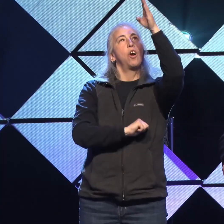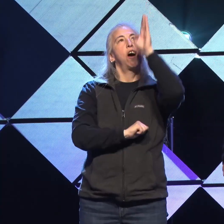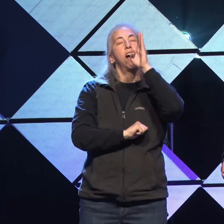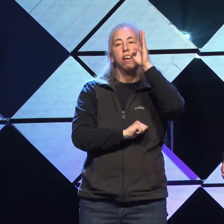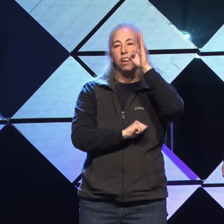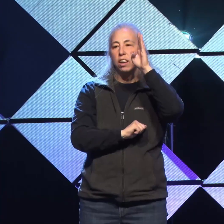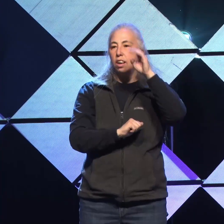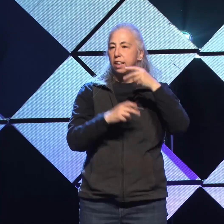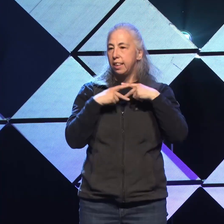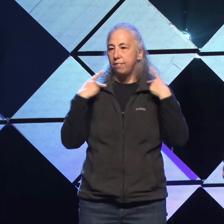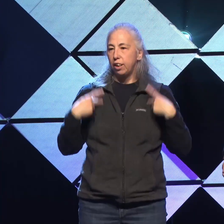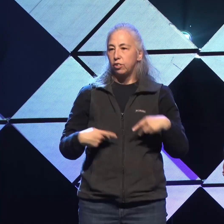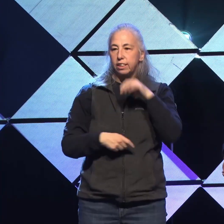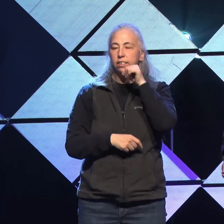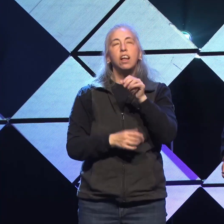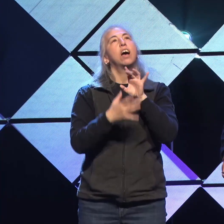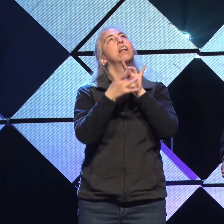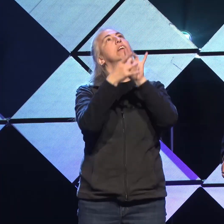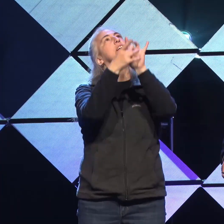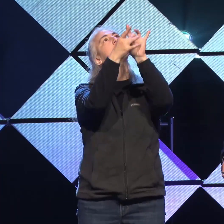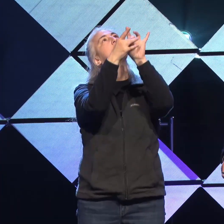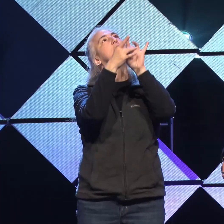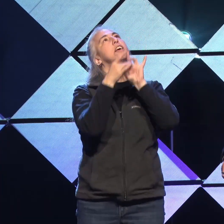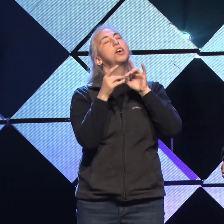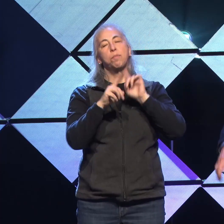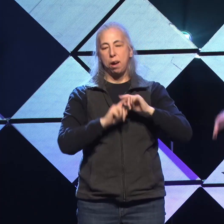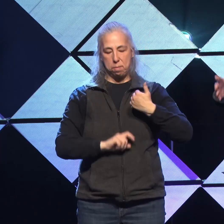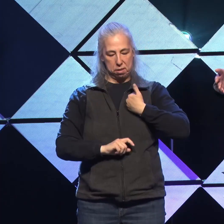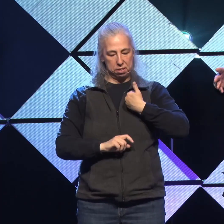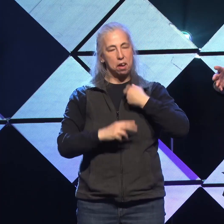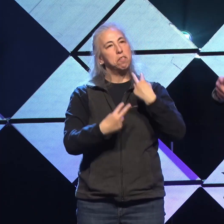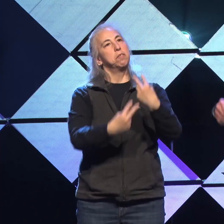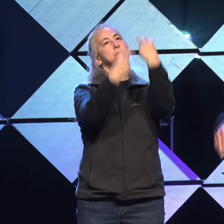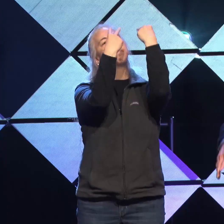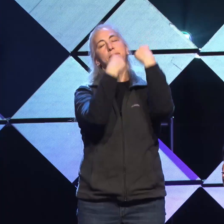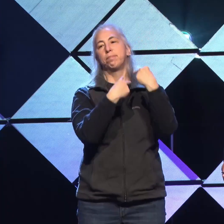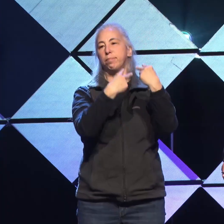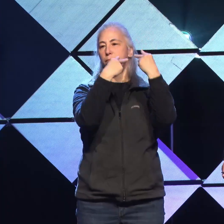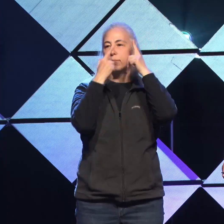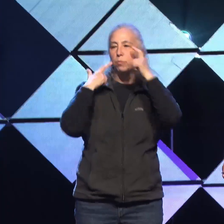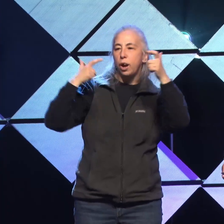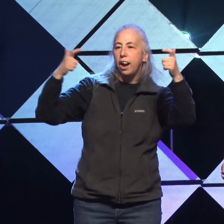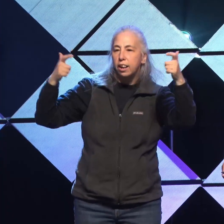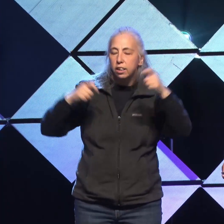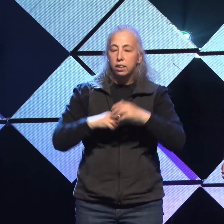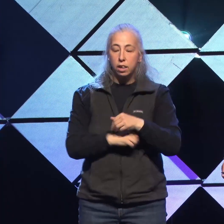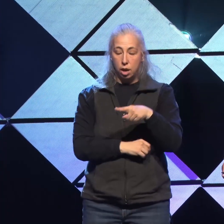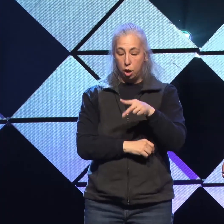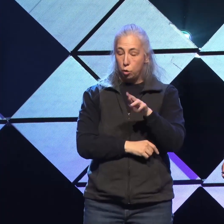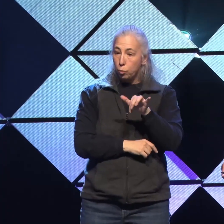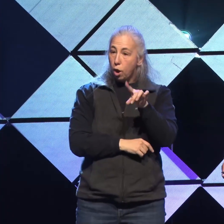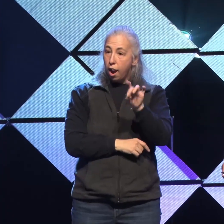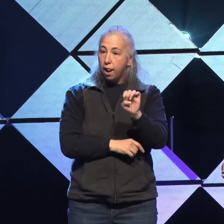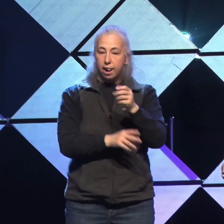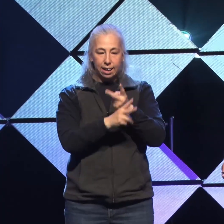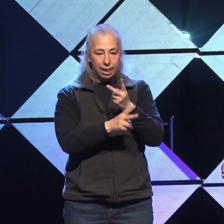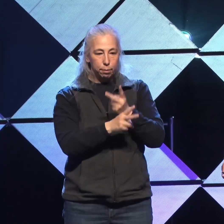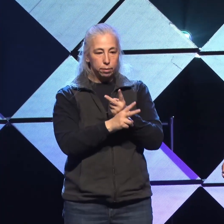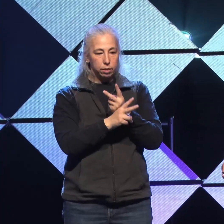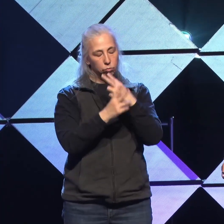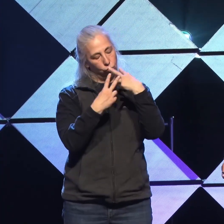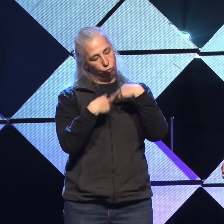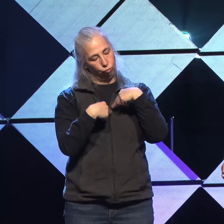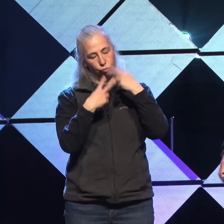himself. And pride does that. Write this down. Pride keeps our eyes on ourselves. That's what it